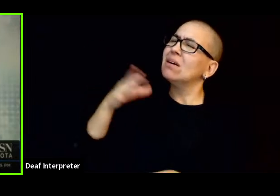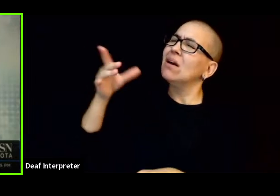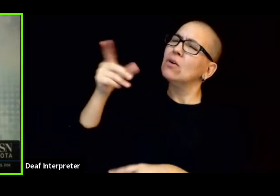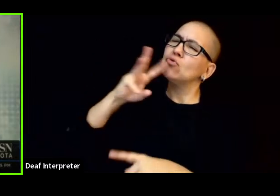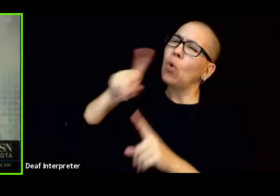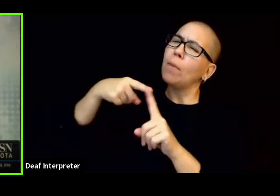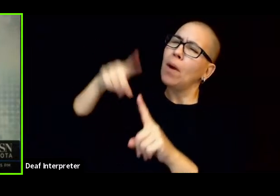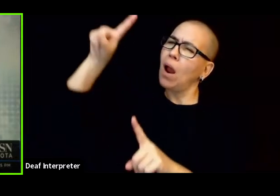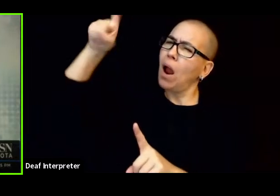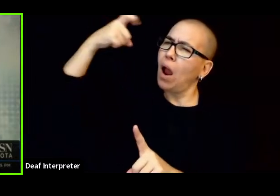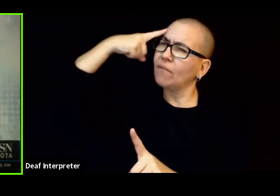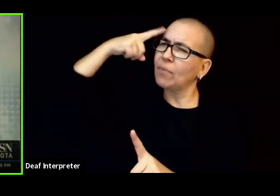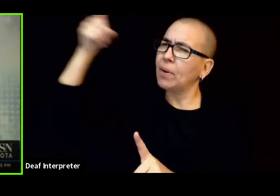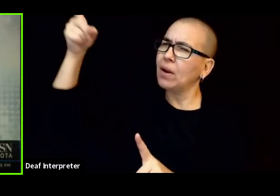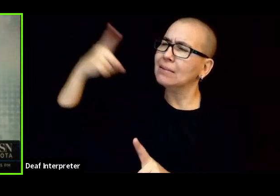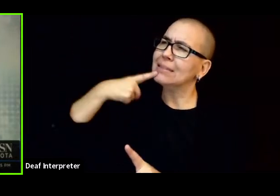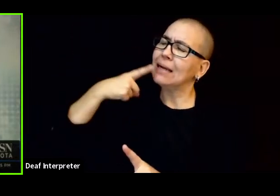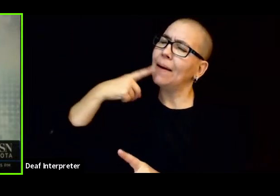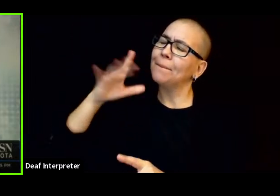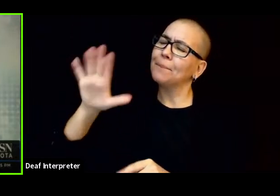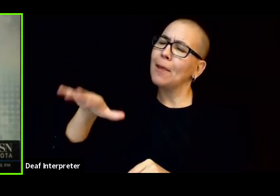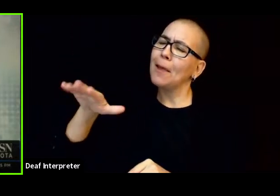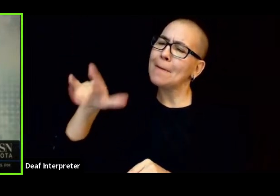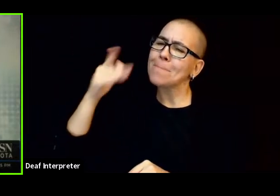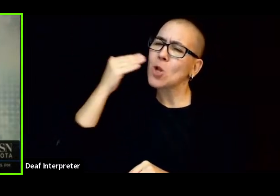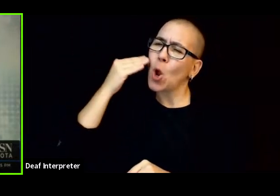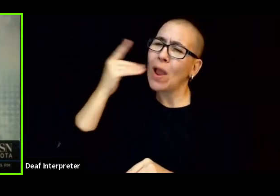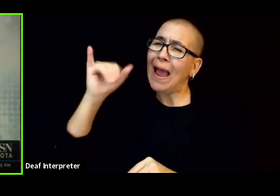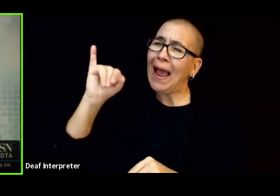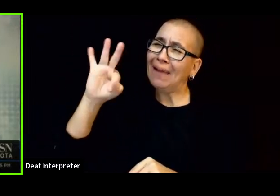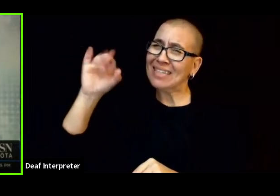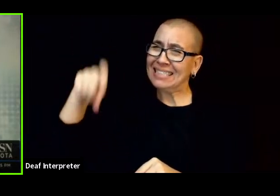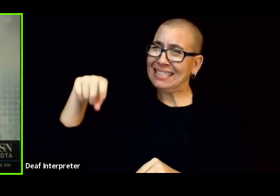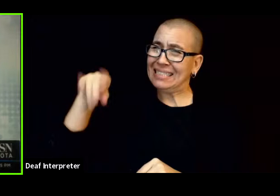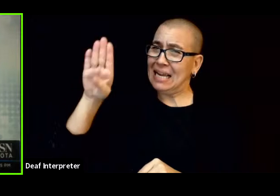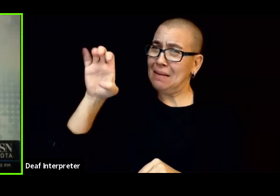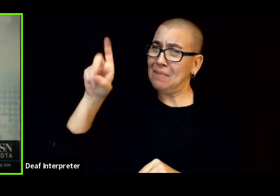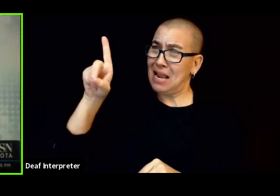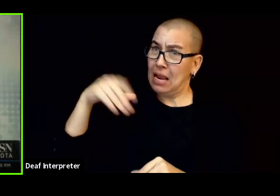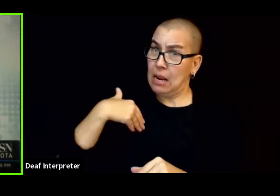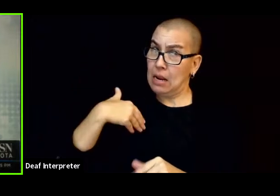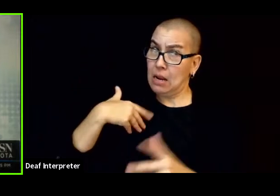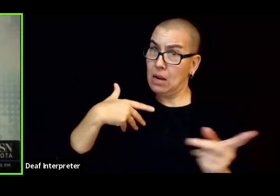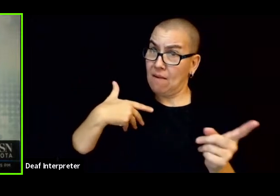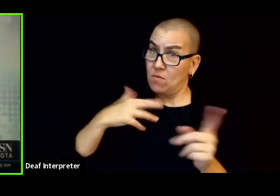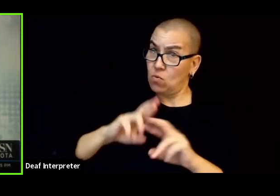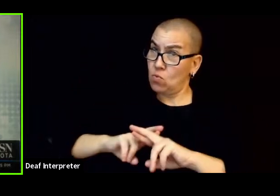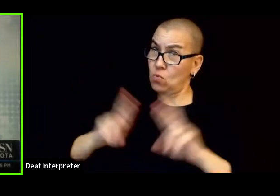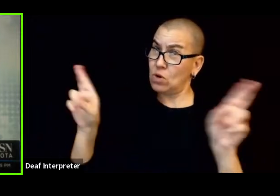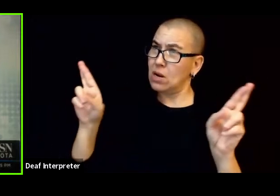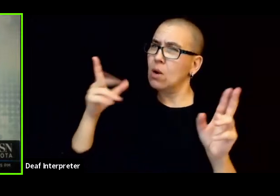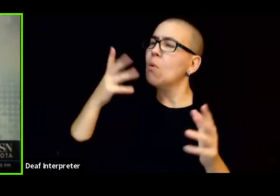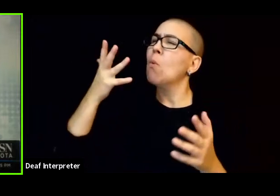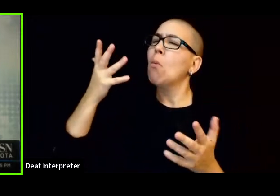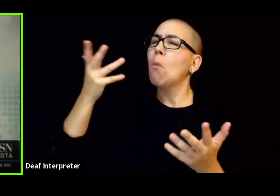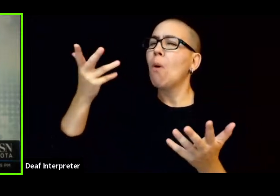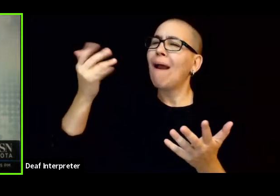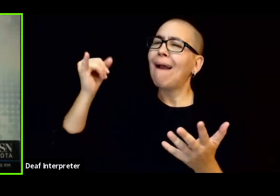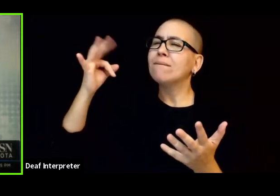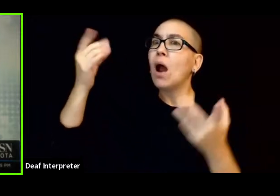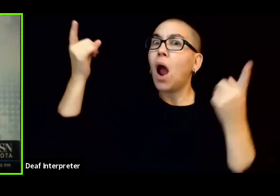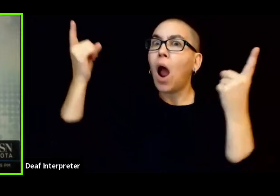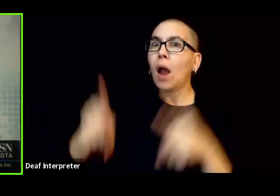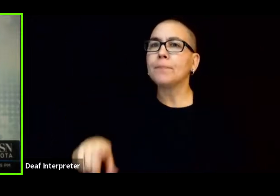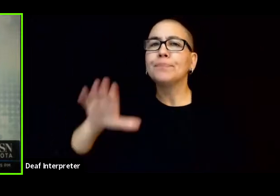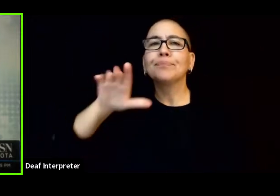bed for COVID, that they have it, seeing some of the situations in Italy and others on what happened when people didn't have beds when they needed them. With